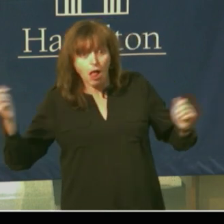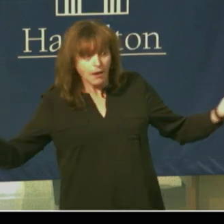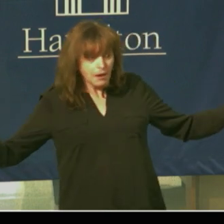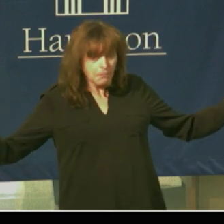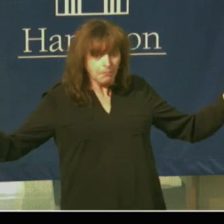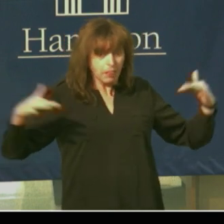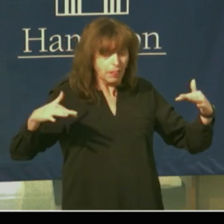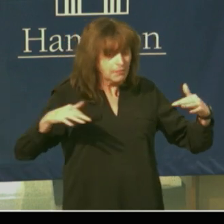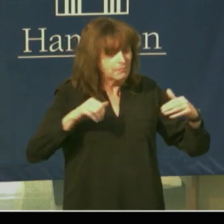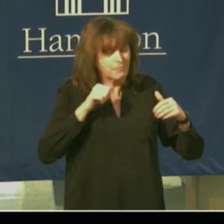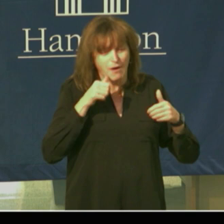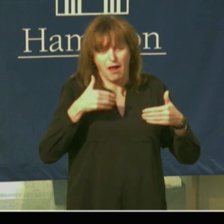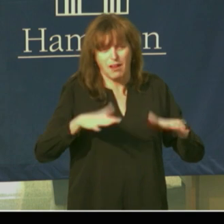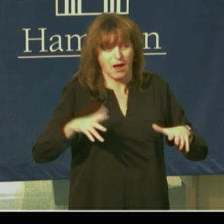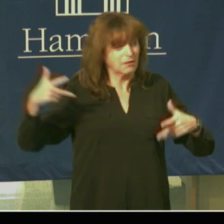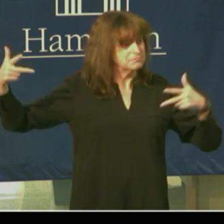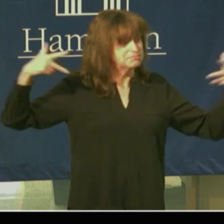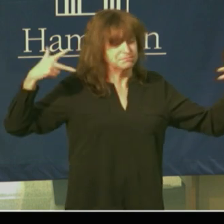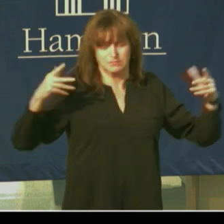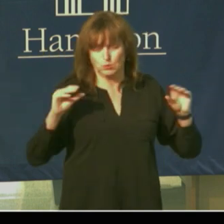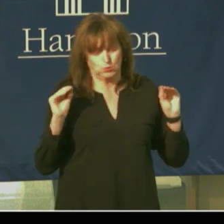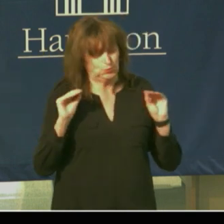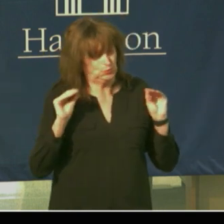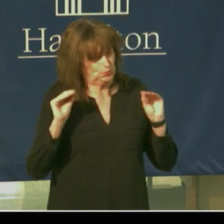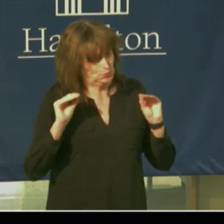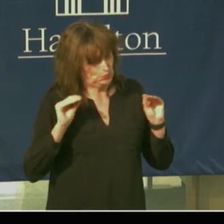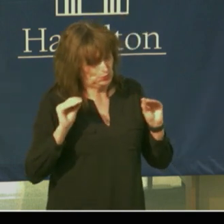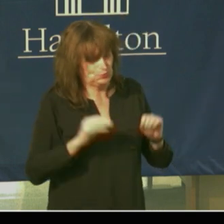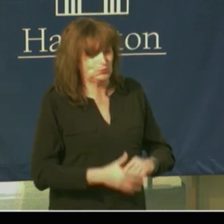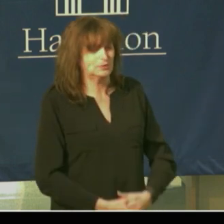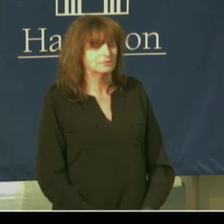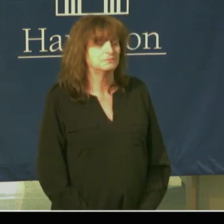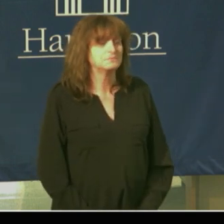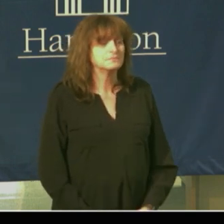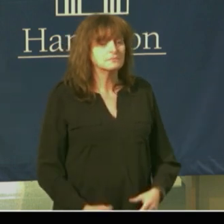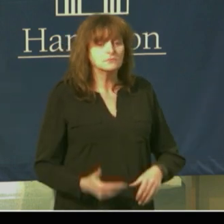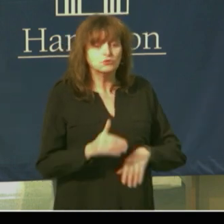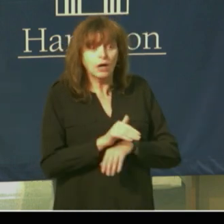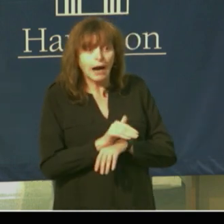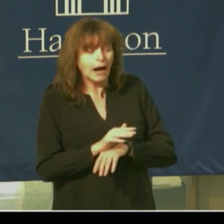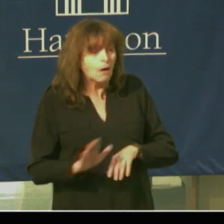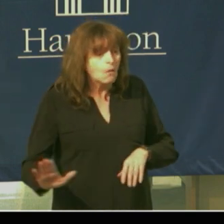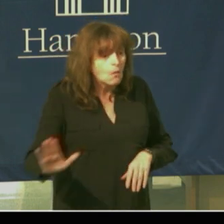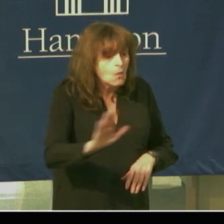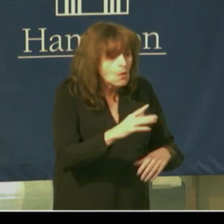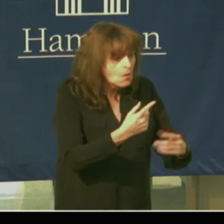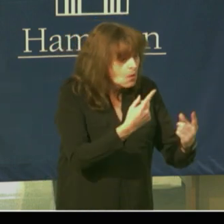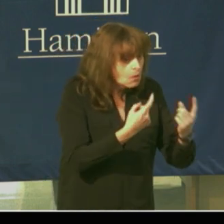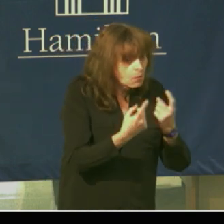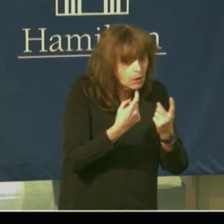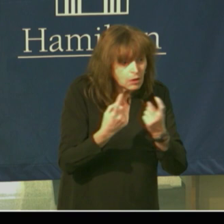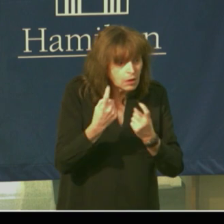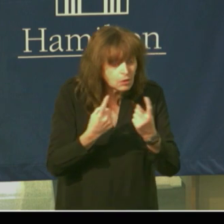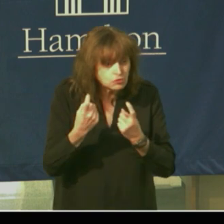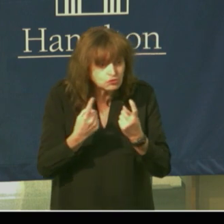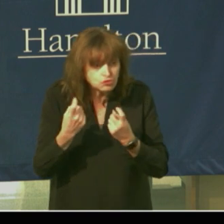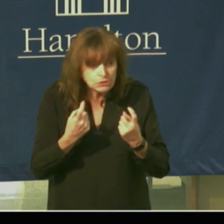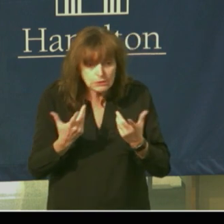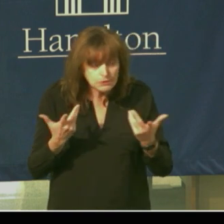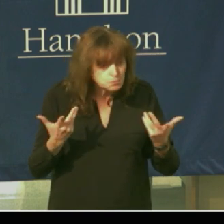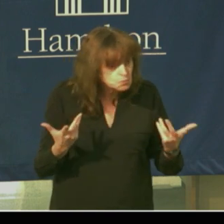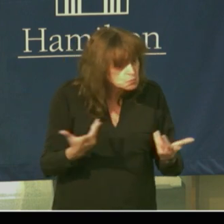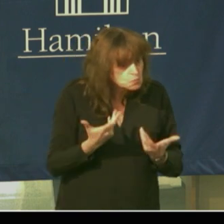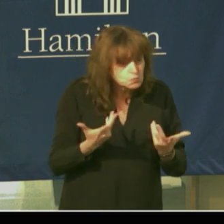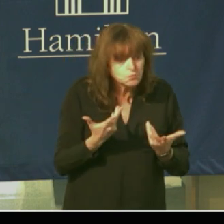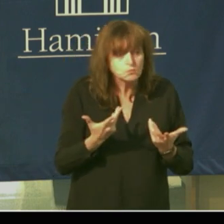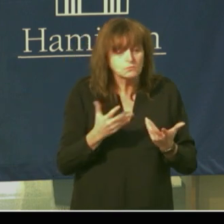will hopefully be able to answer as many of the questions you have regarding the current status of the COVID-19 outbreak within